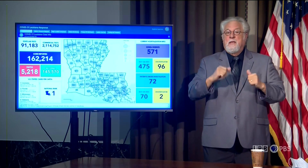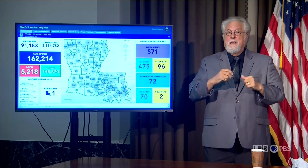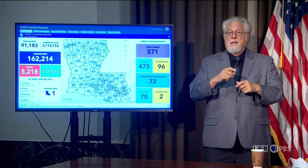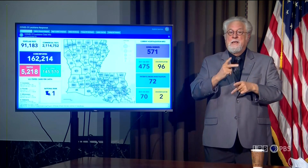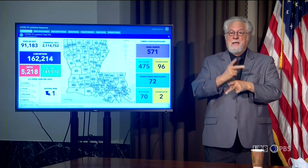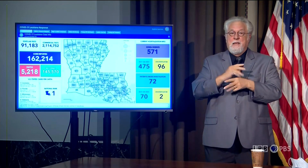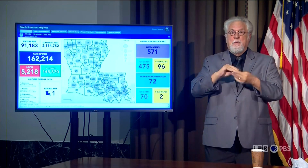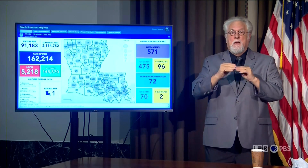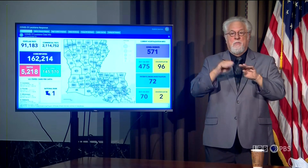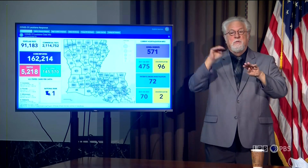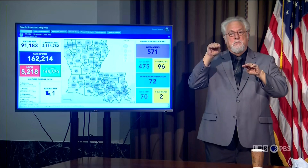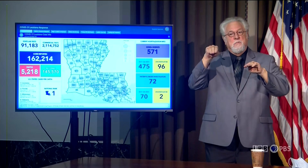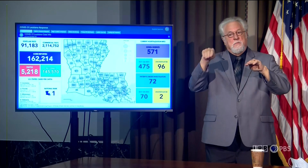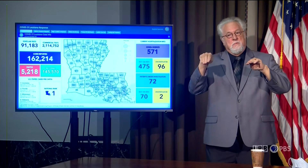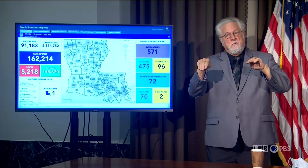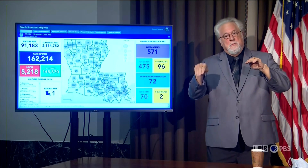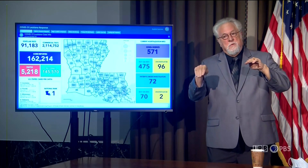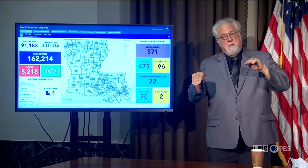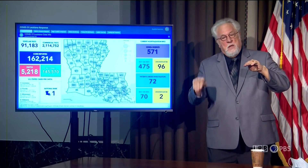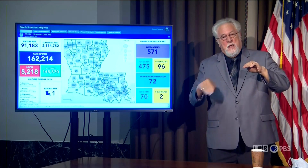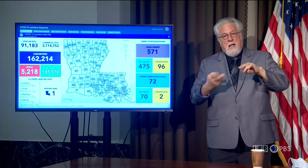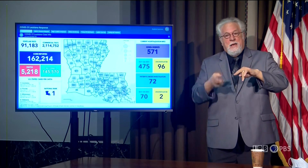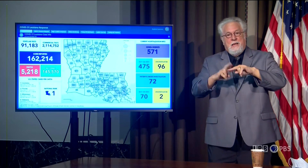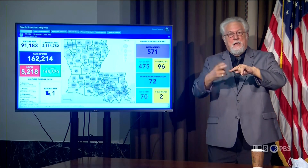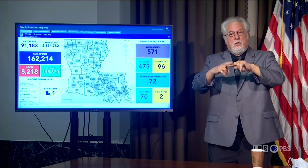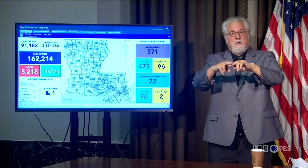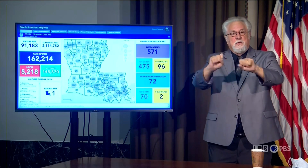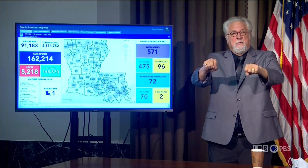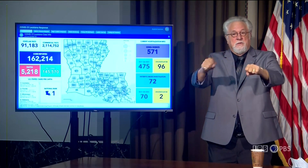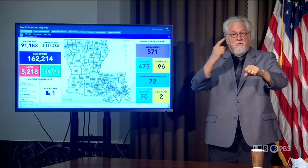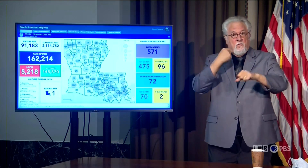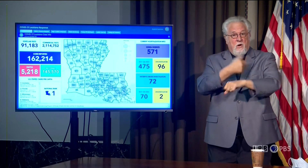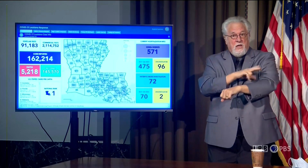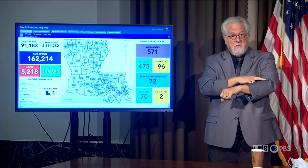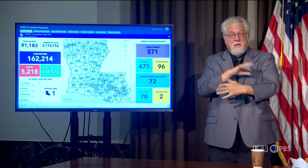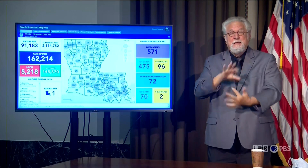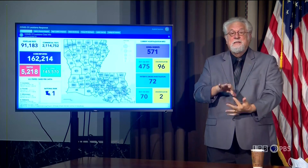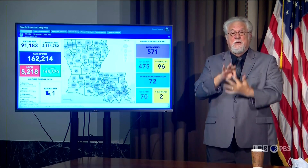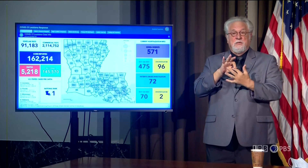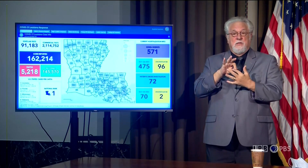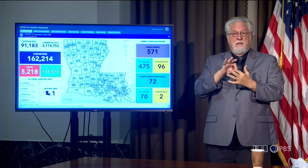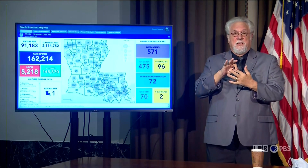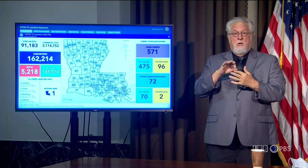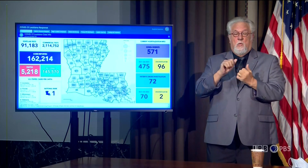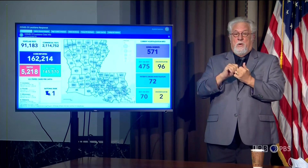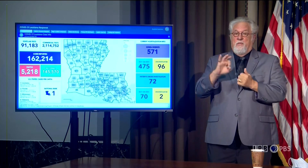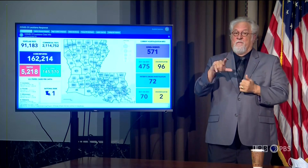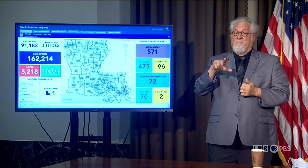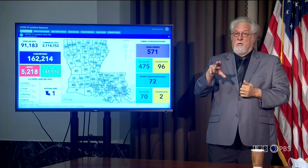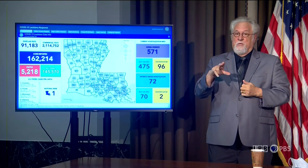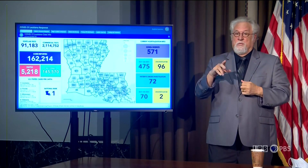numbers going down, increase the capacity in our hospitals, especially ahead of the flu season.